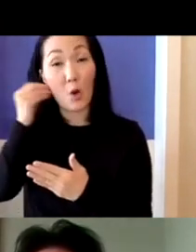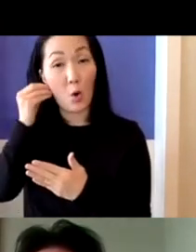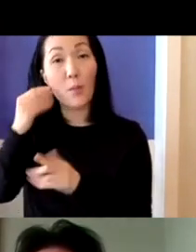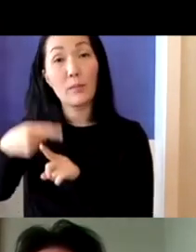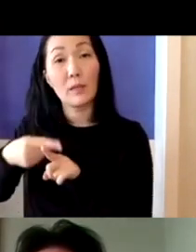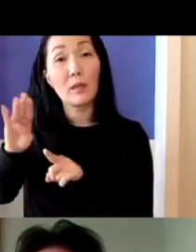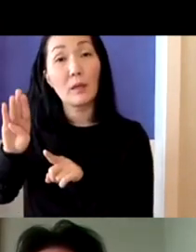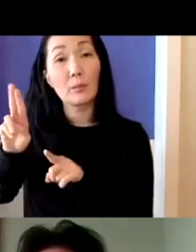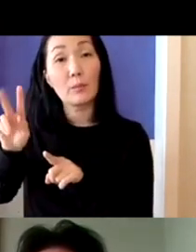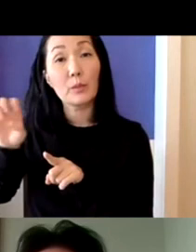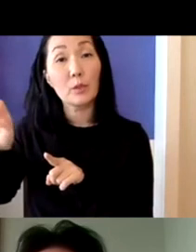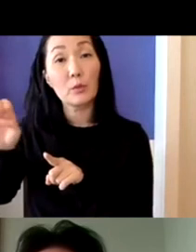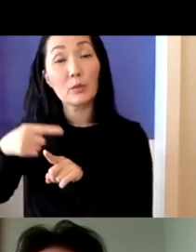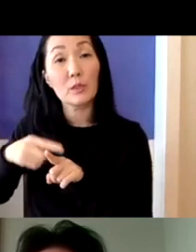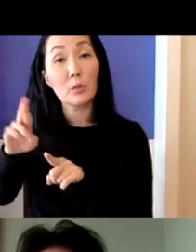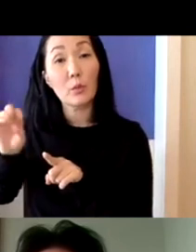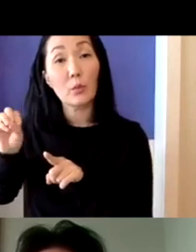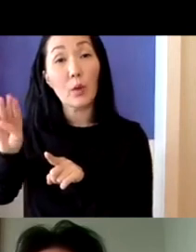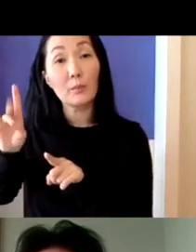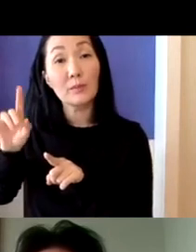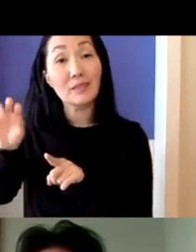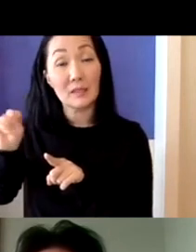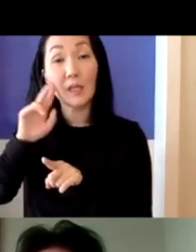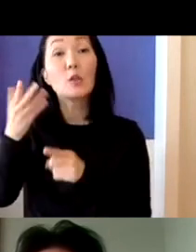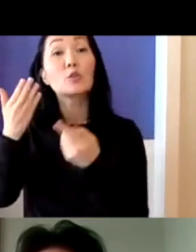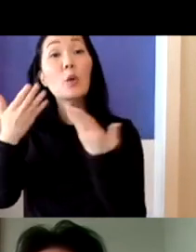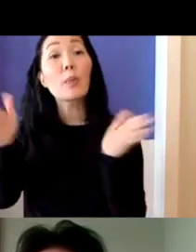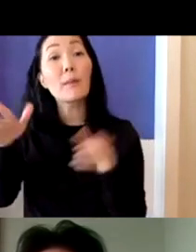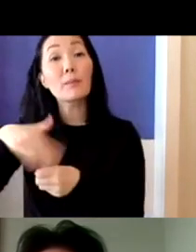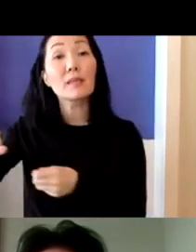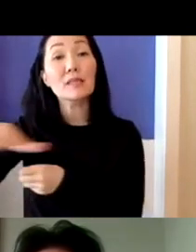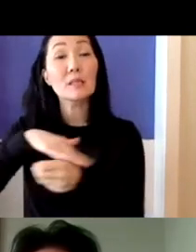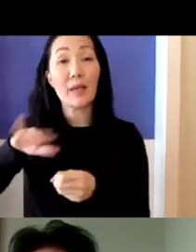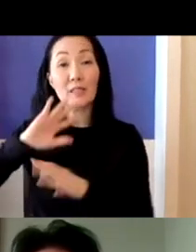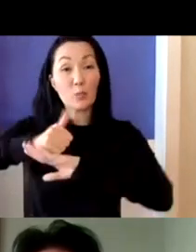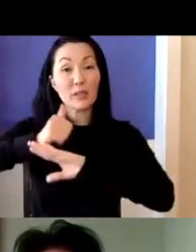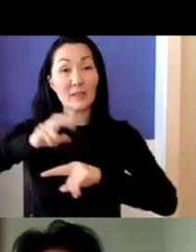you know, these, you know, public seating areas for people to socially distant,